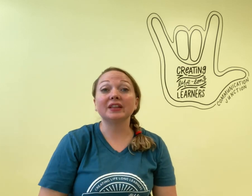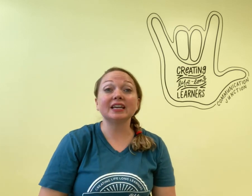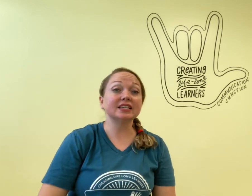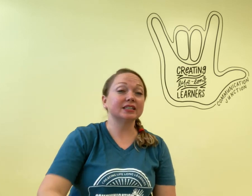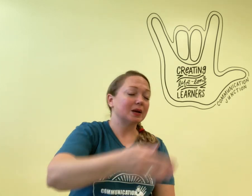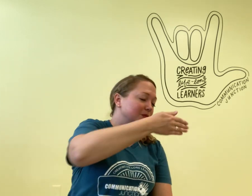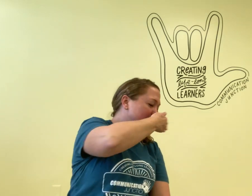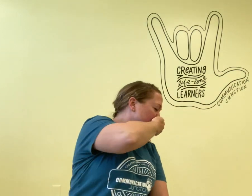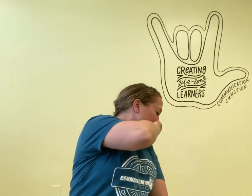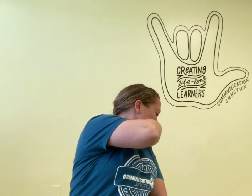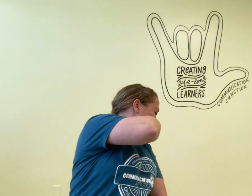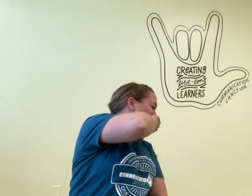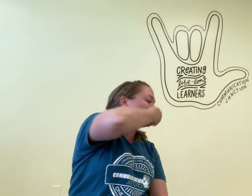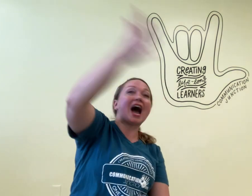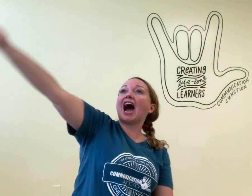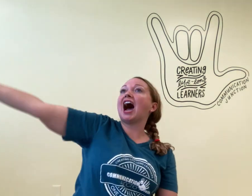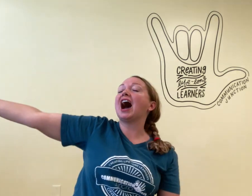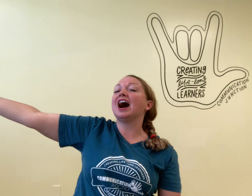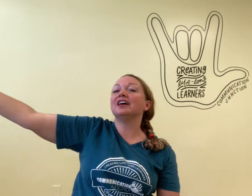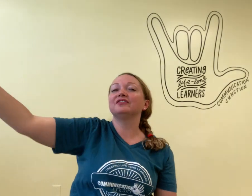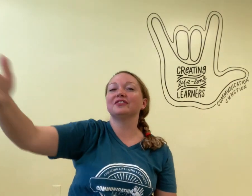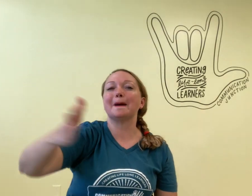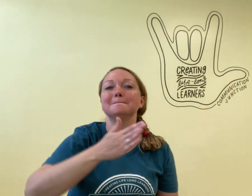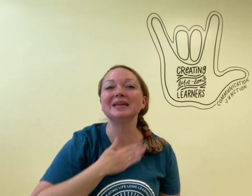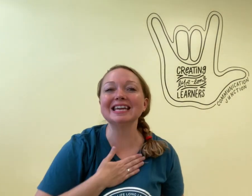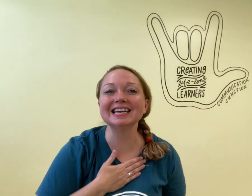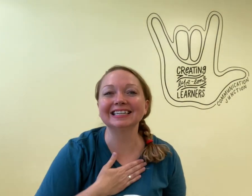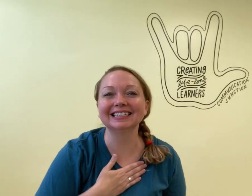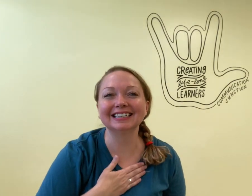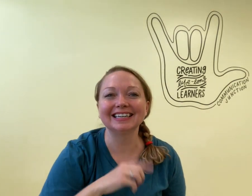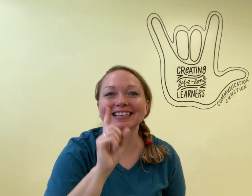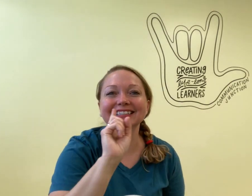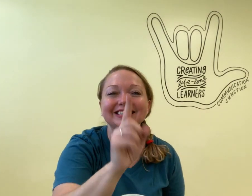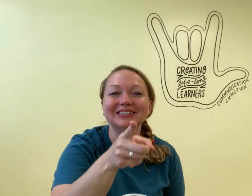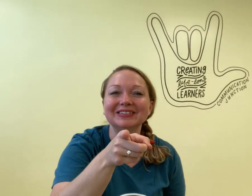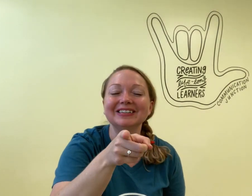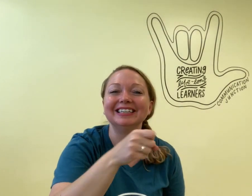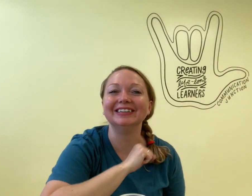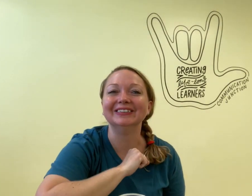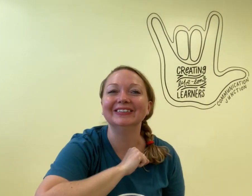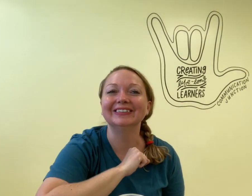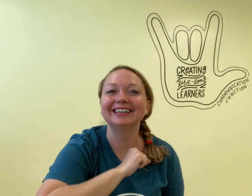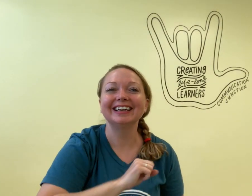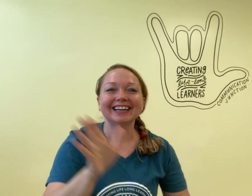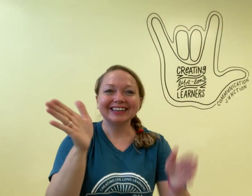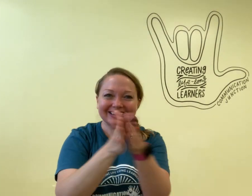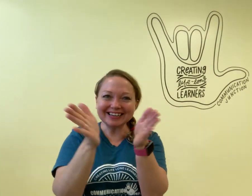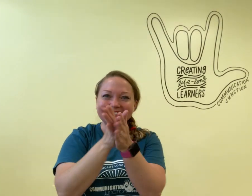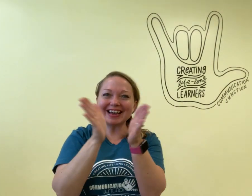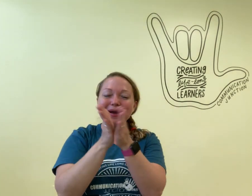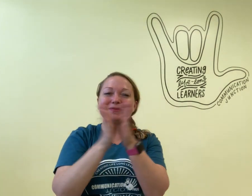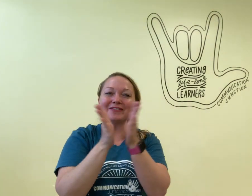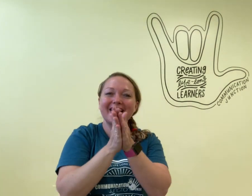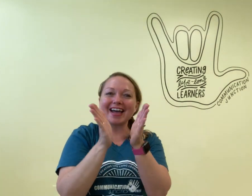kiss, mwah, from me to you. Good job,